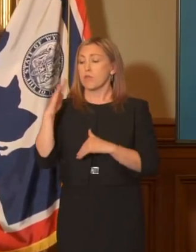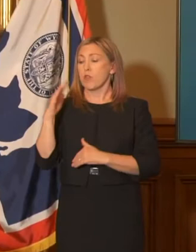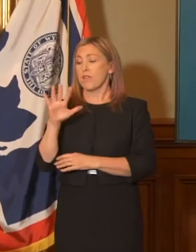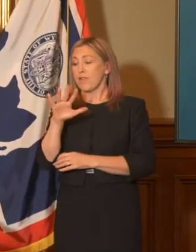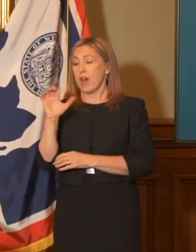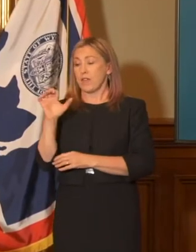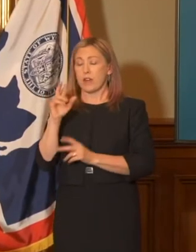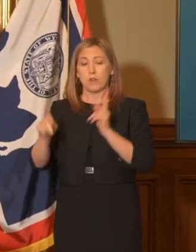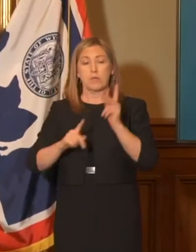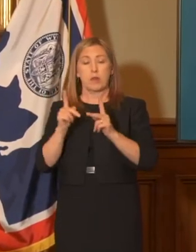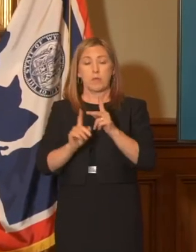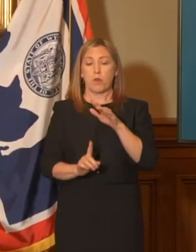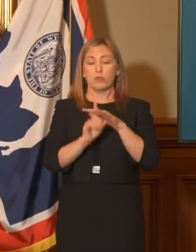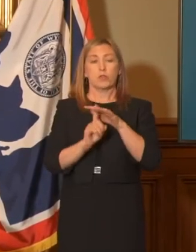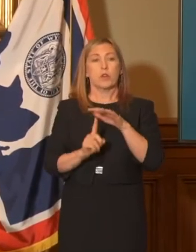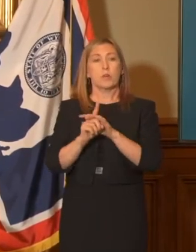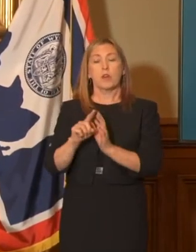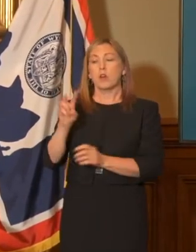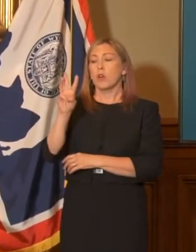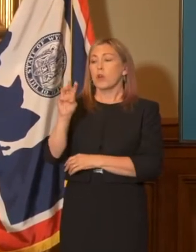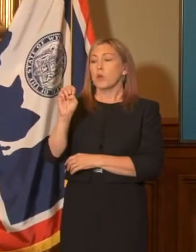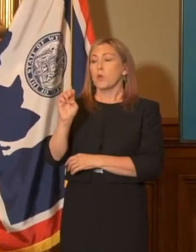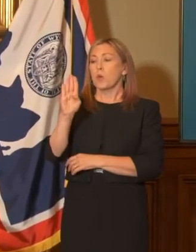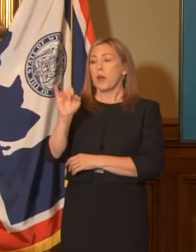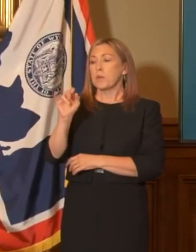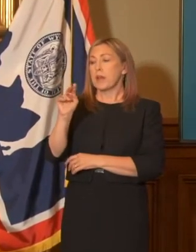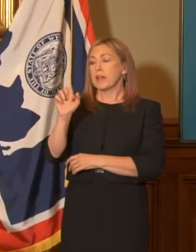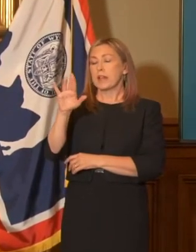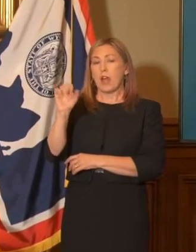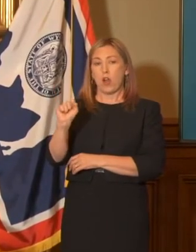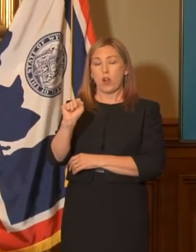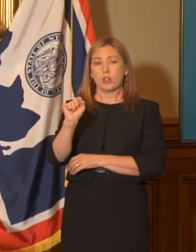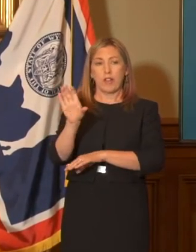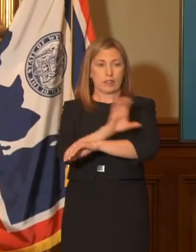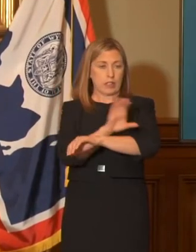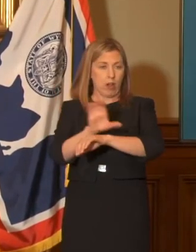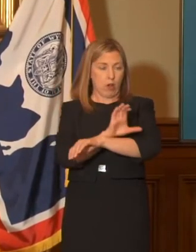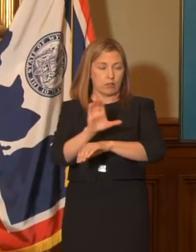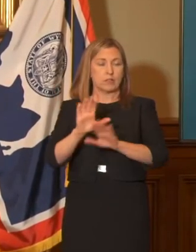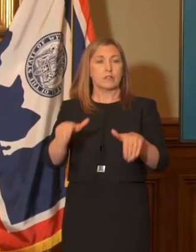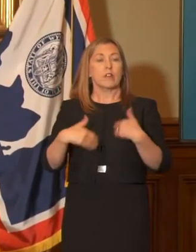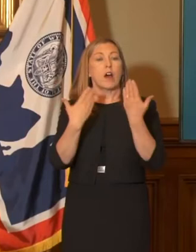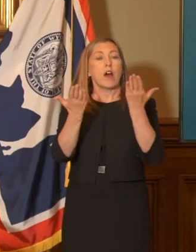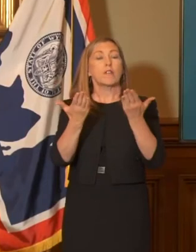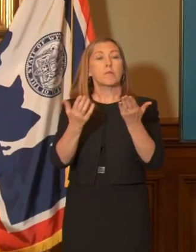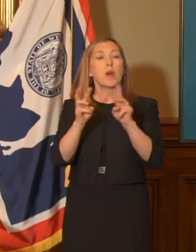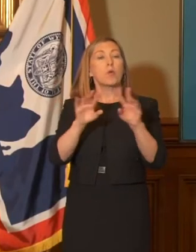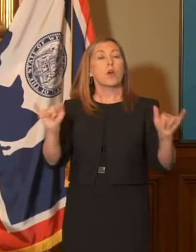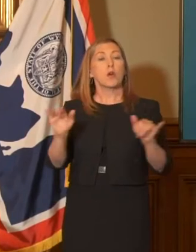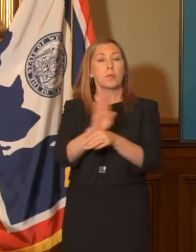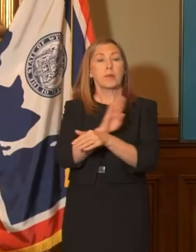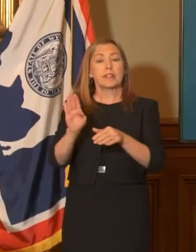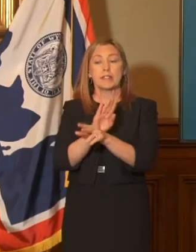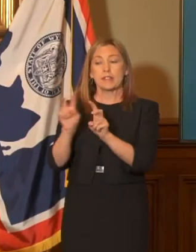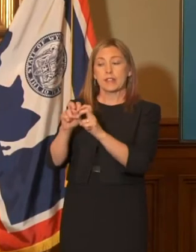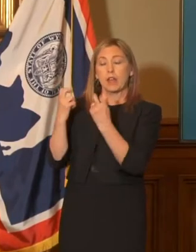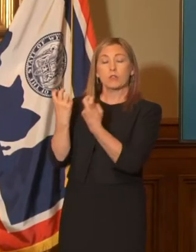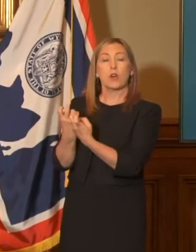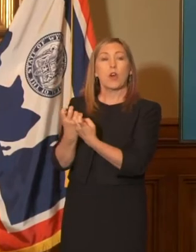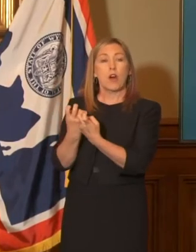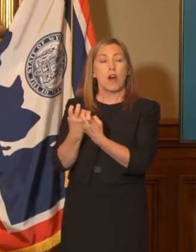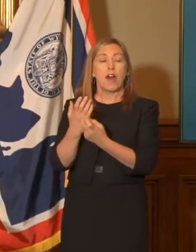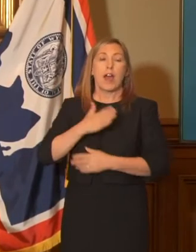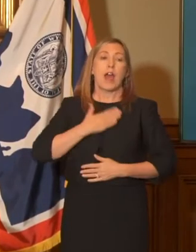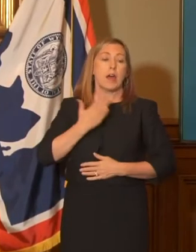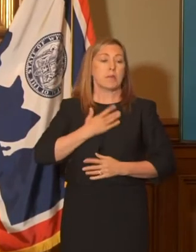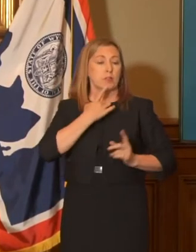attendees to the webinars offered by the Wyoming Business Council this week, and we are happy to report that early indications are